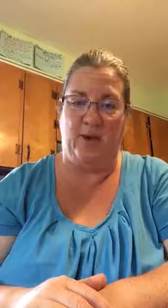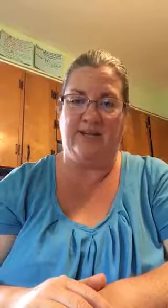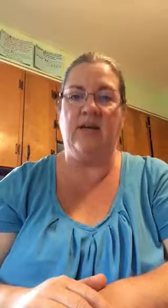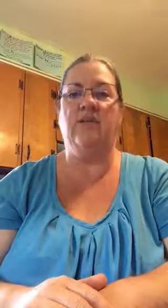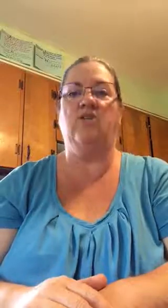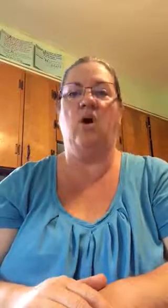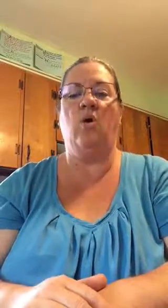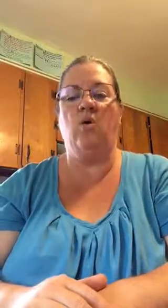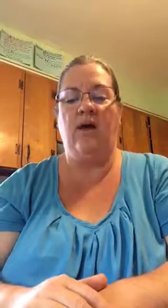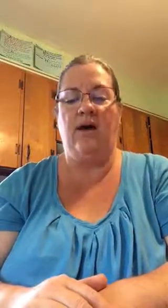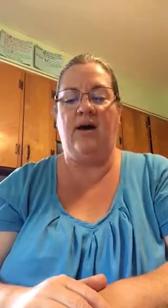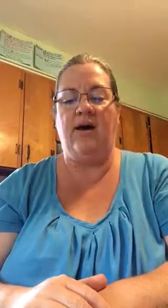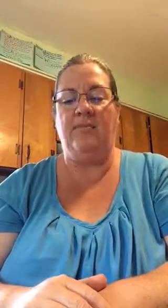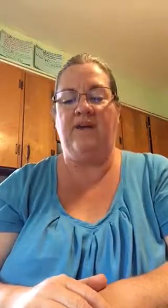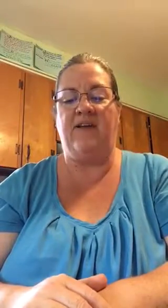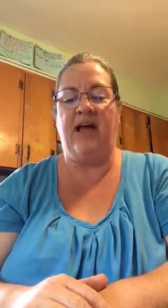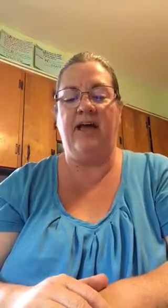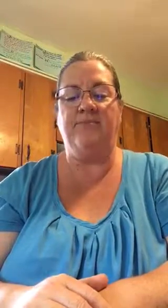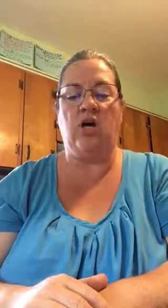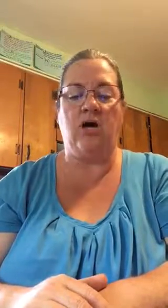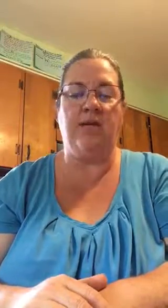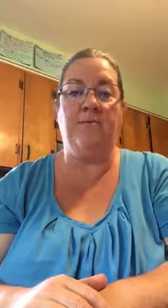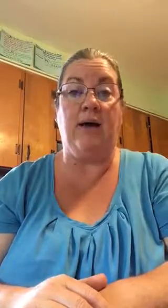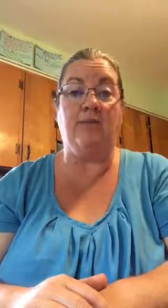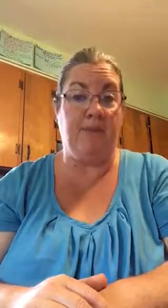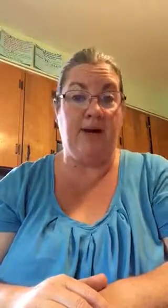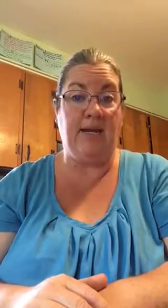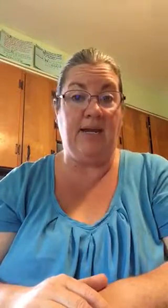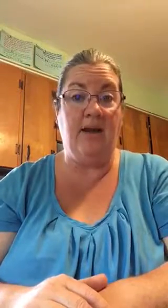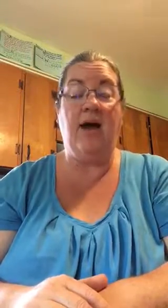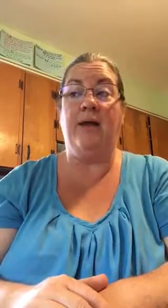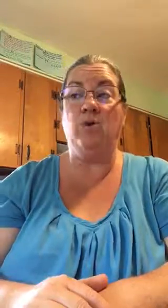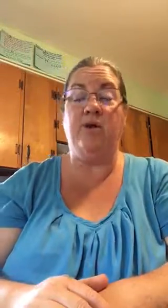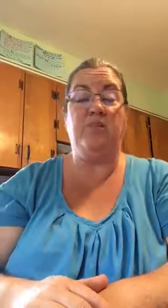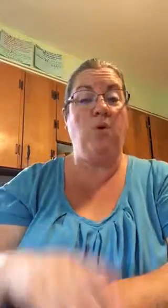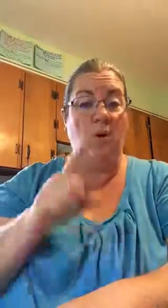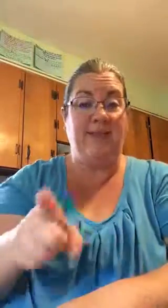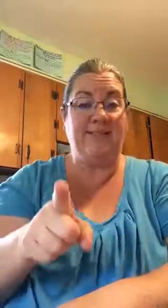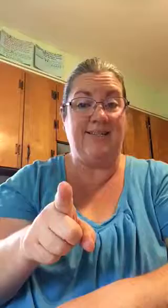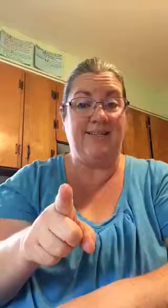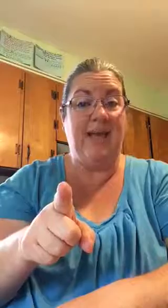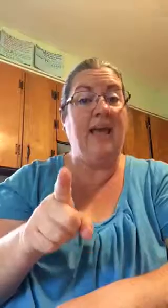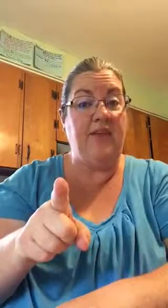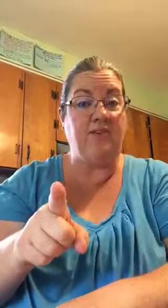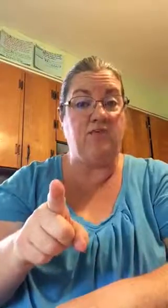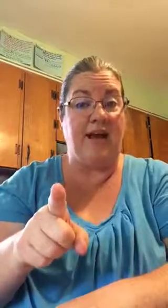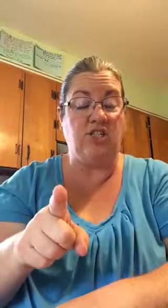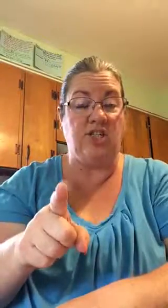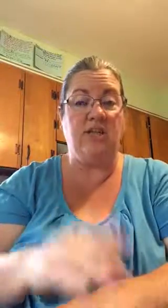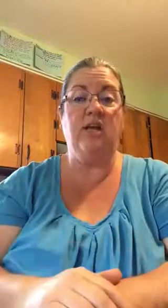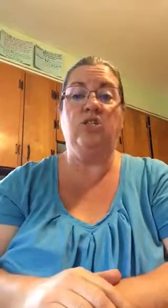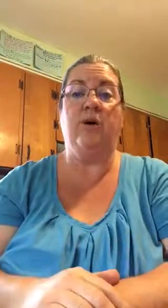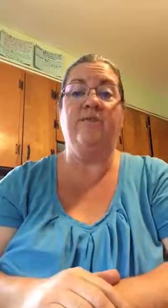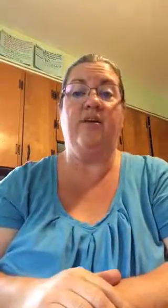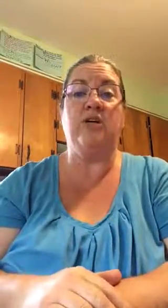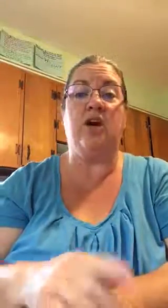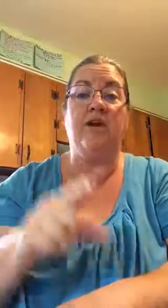point. So if I am talking about somebody, I'm going to point in their direction. So I'm talking